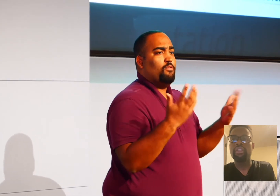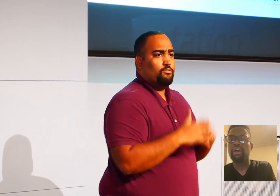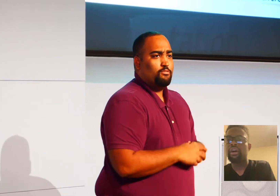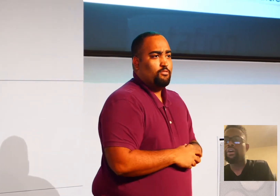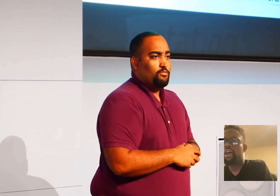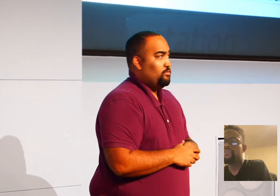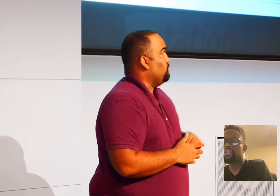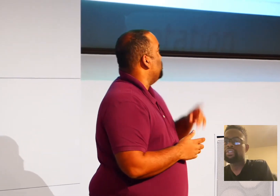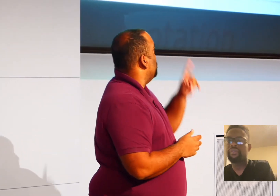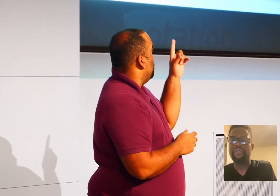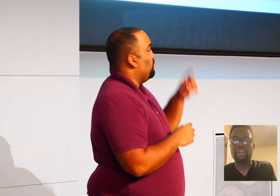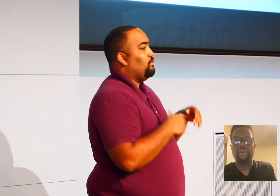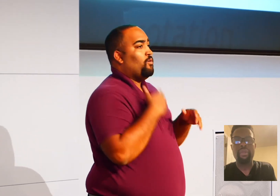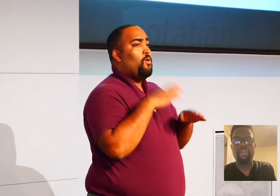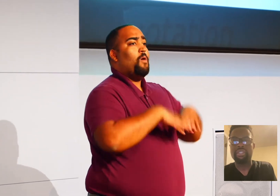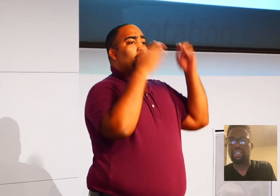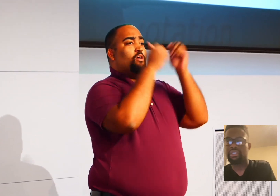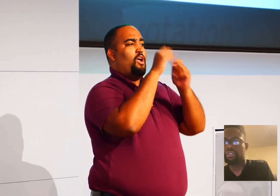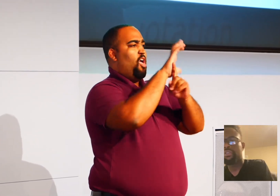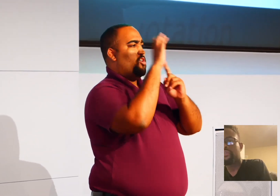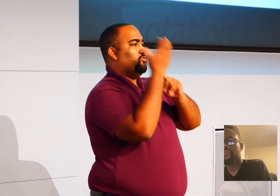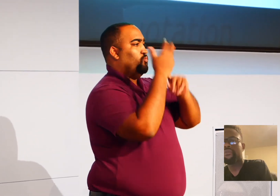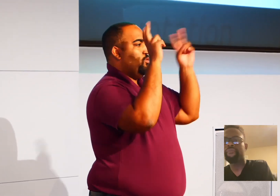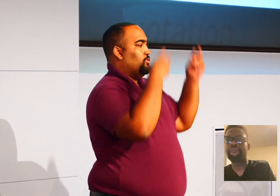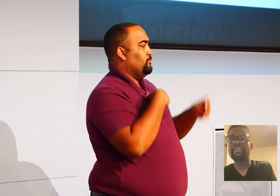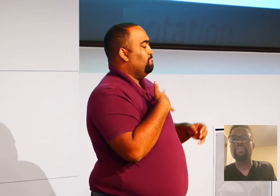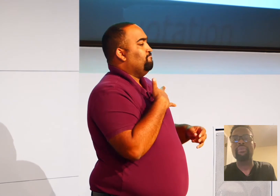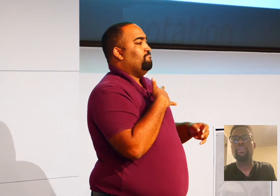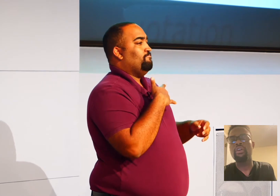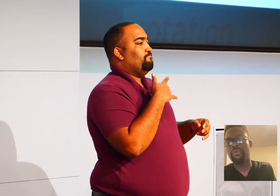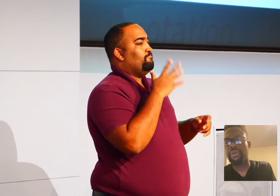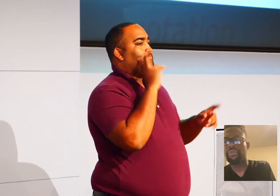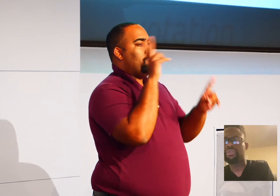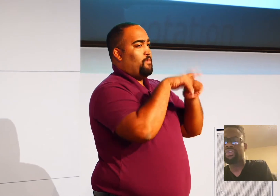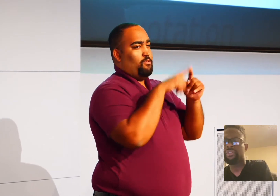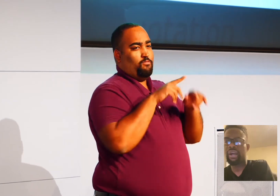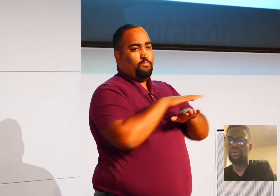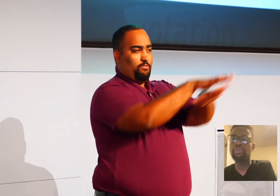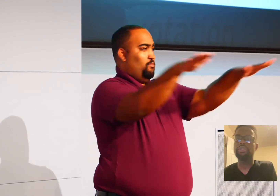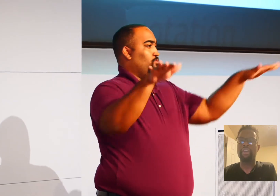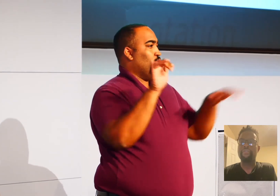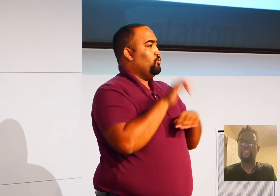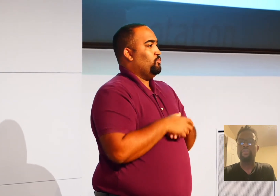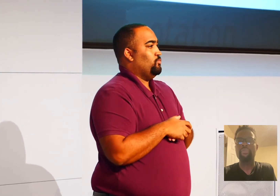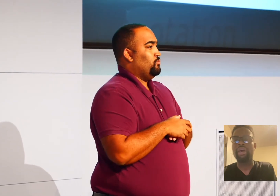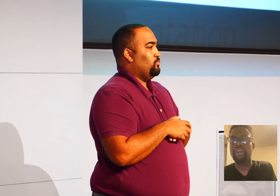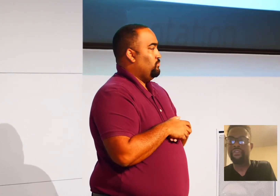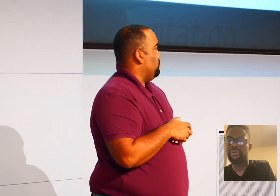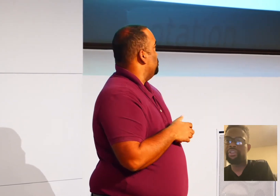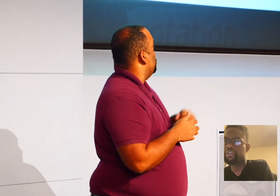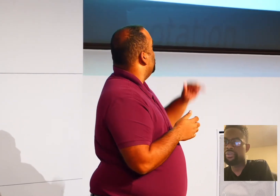Now, I have a list of everything I plan on discussing. First, I'm going to open with a quotation about culture that I feel will apply to everyone here.